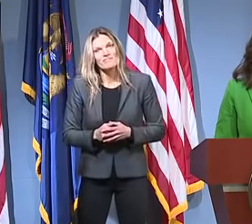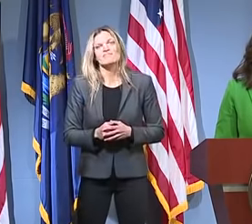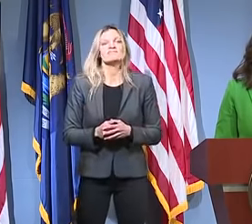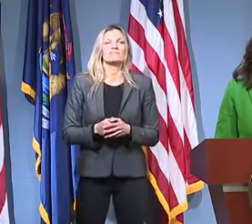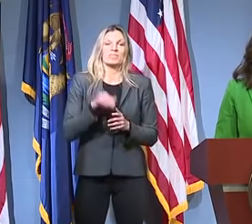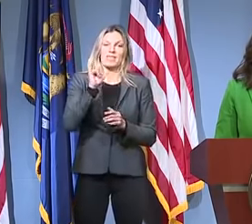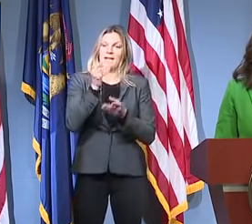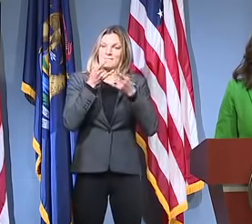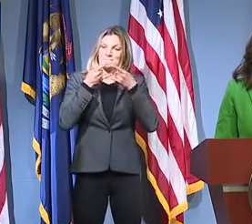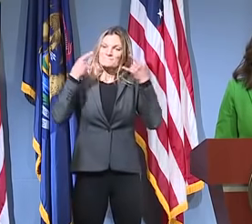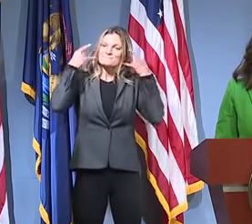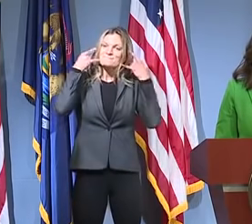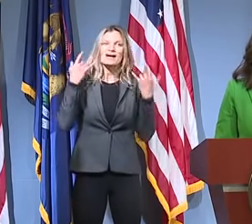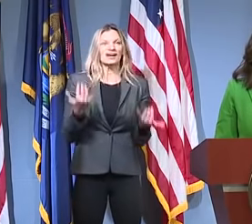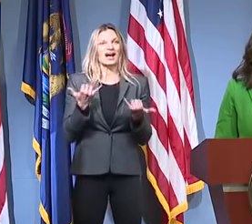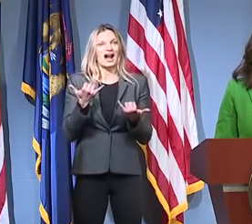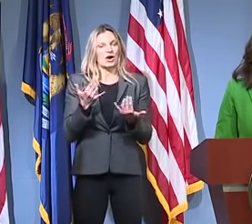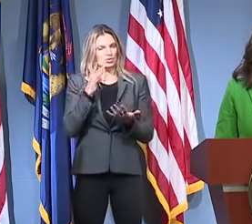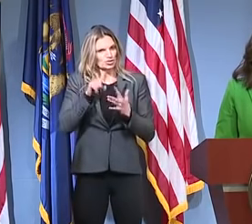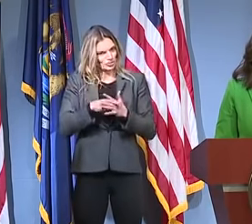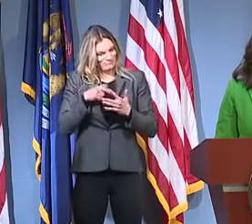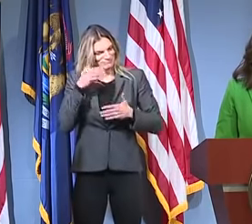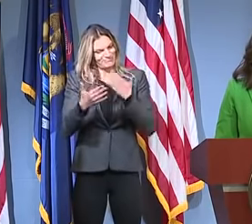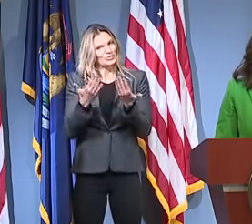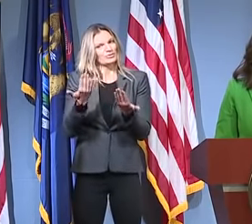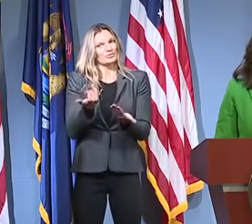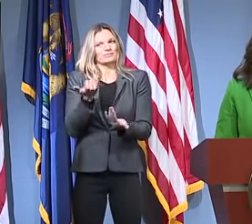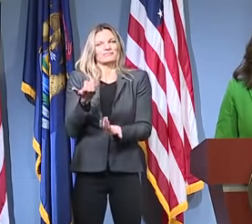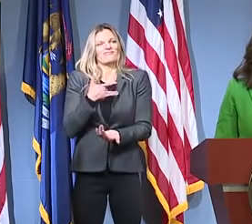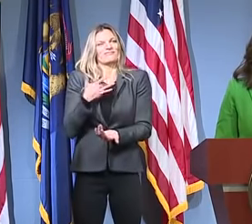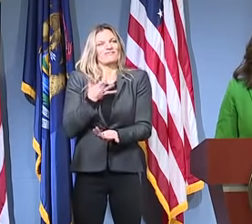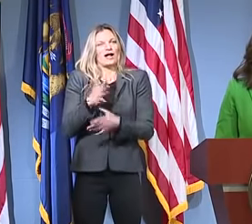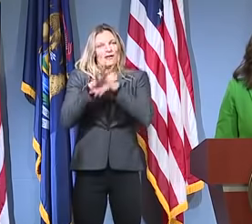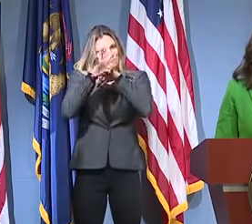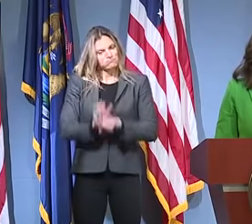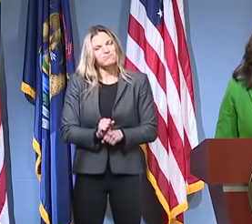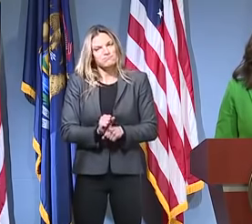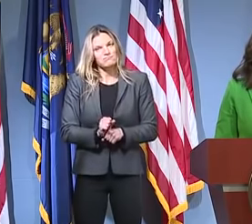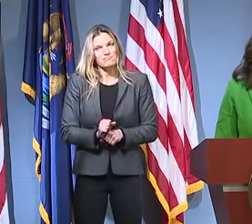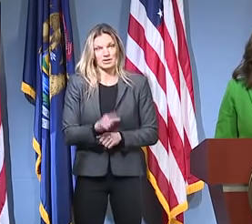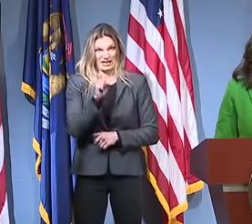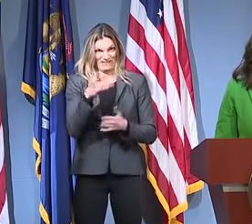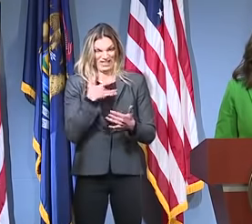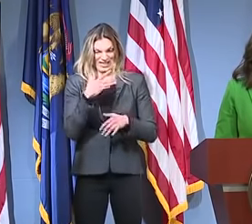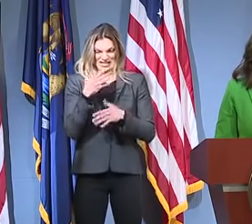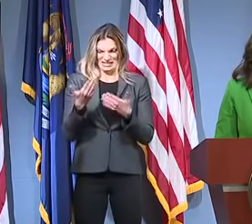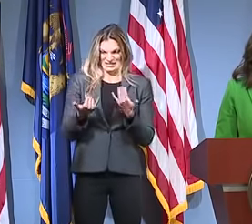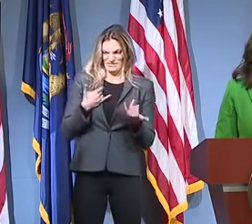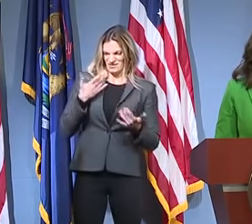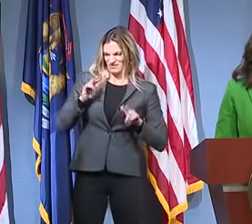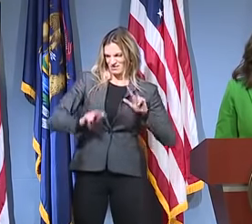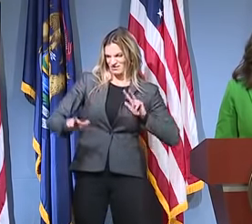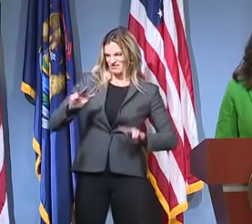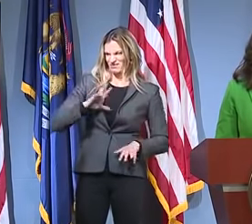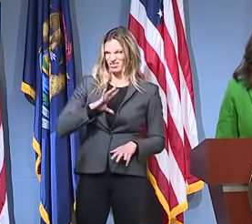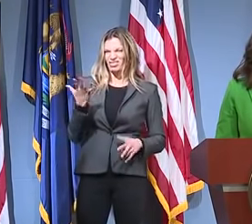that we have to make, and it's not easy to make it quickly, but the cost of this pandemic